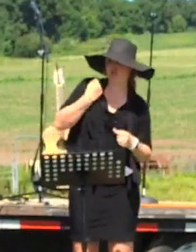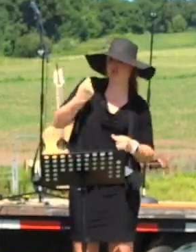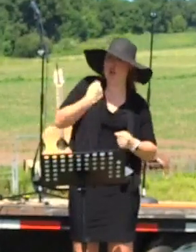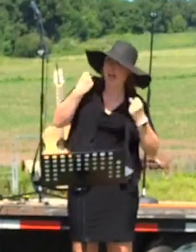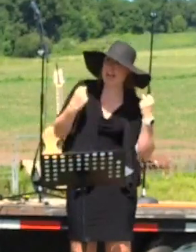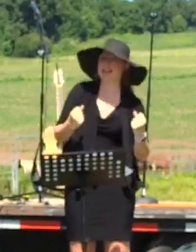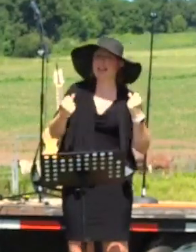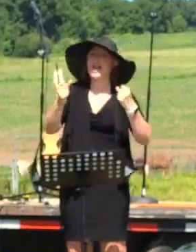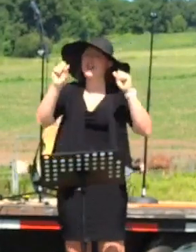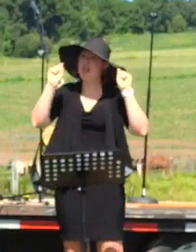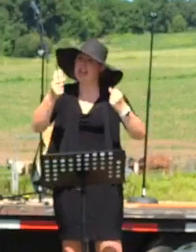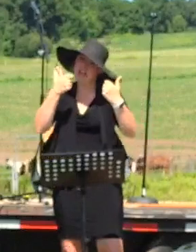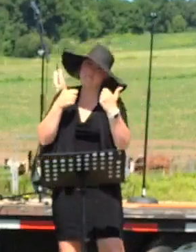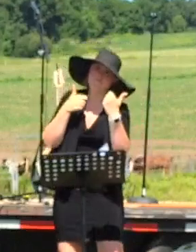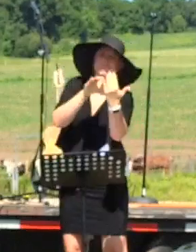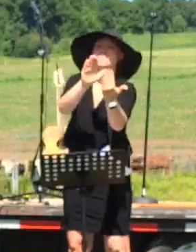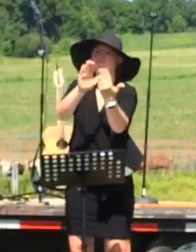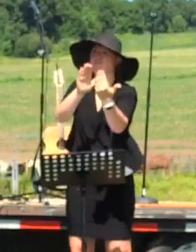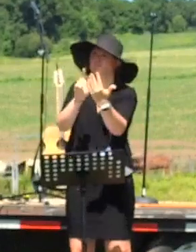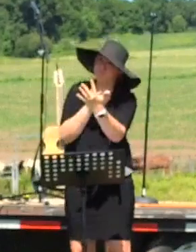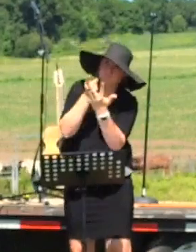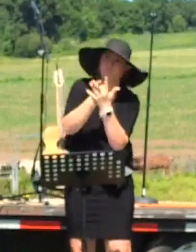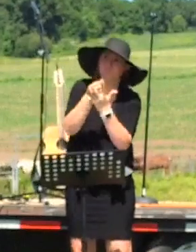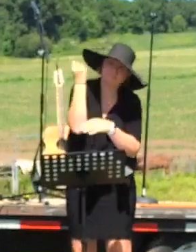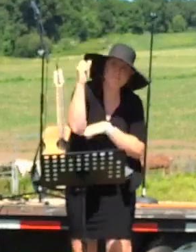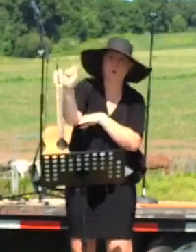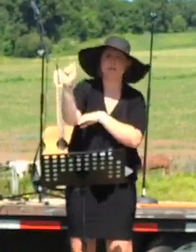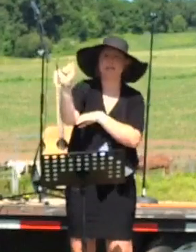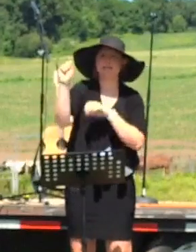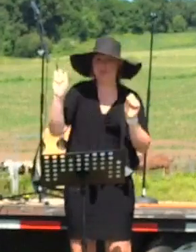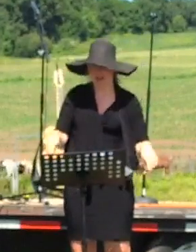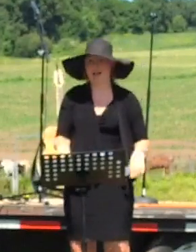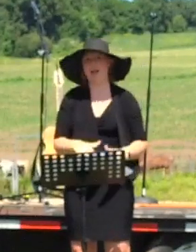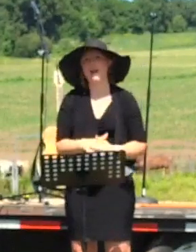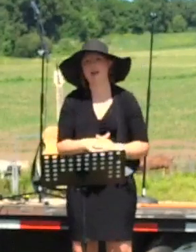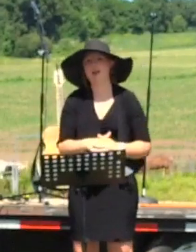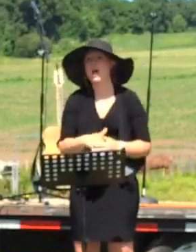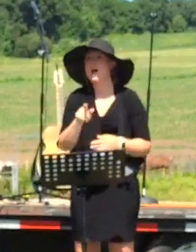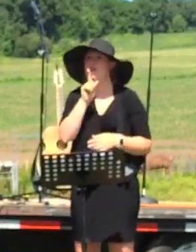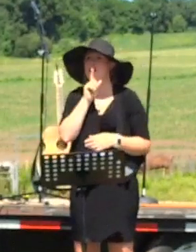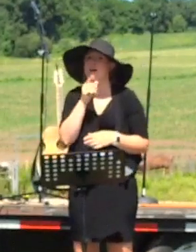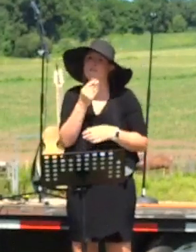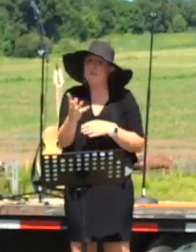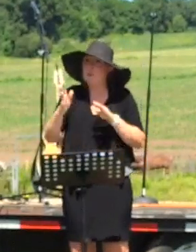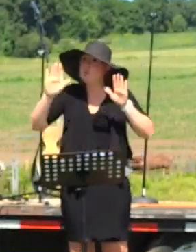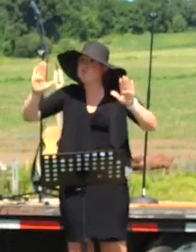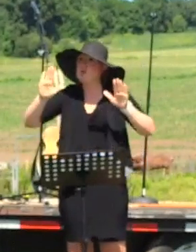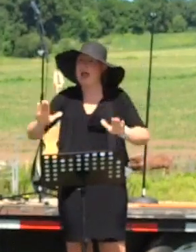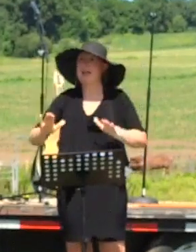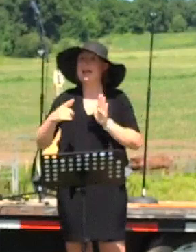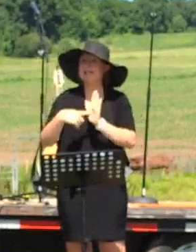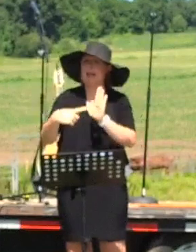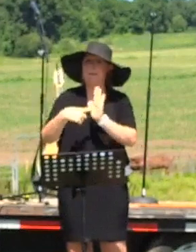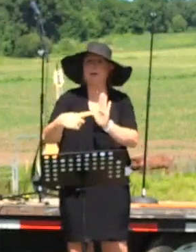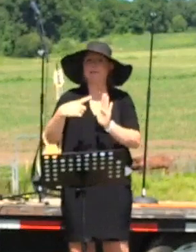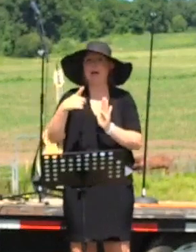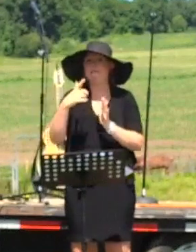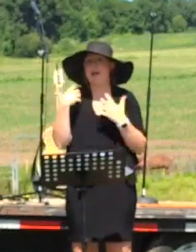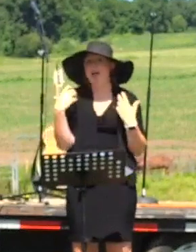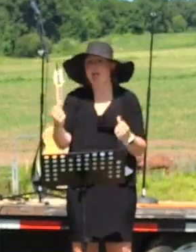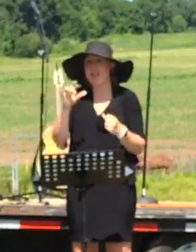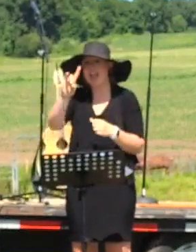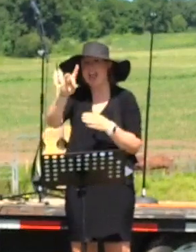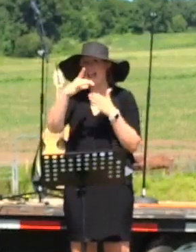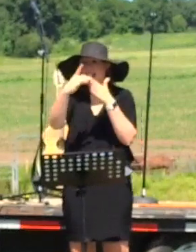stand up for those without a voice. And a couple of great examples of healthy eight leaders. The first one,